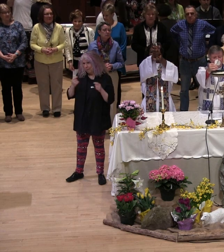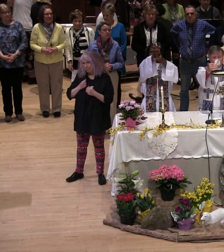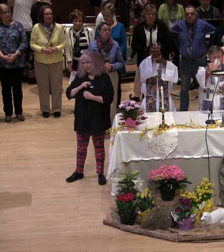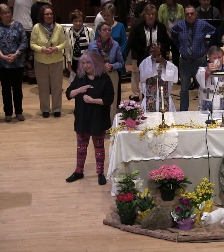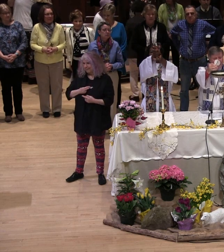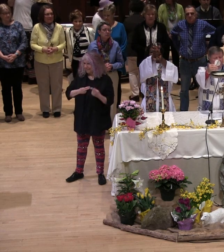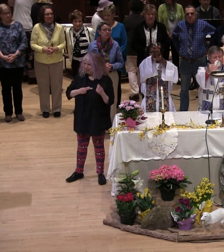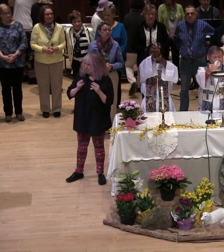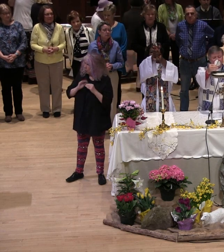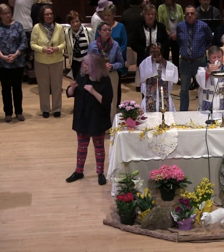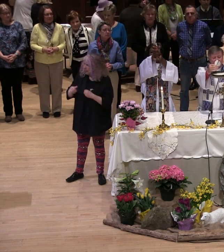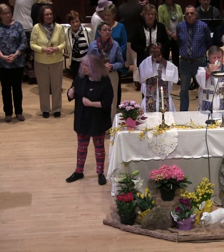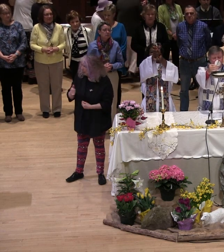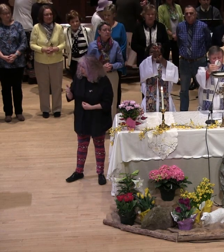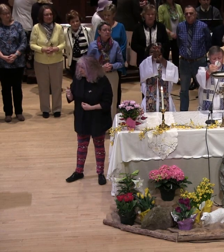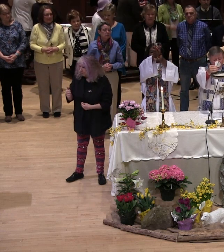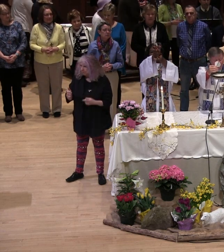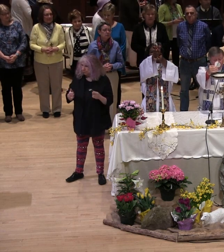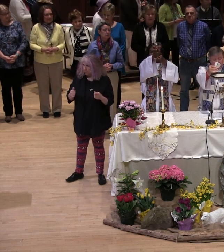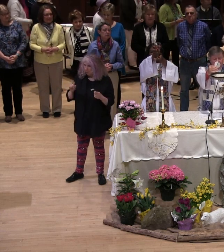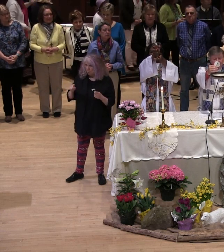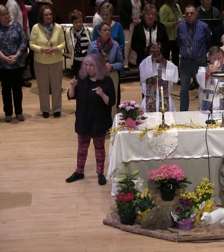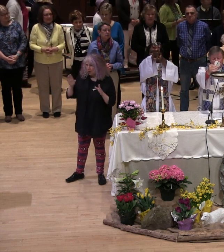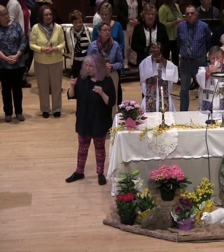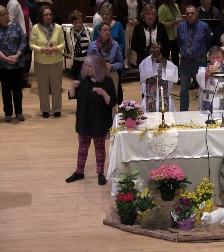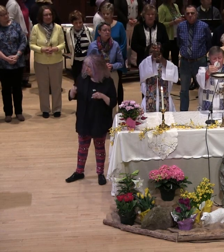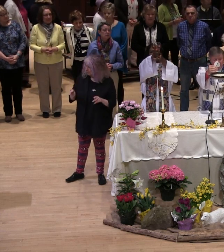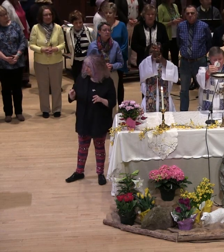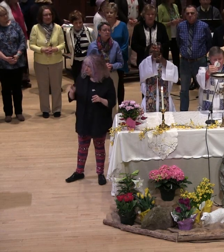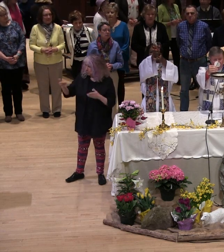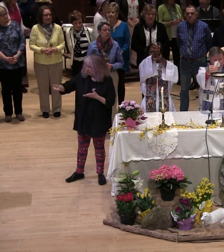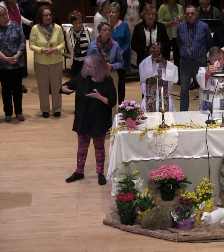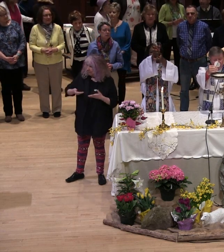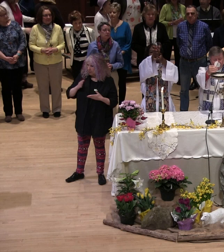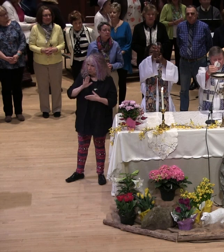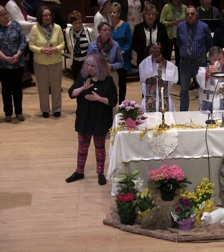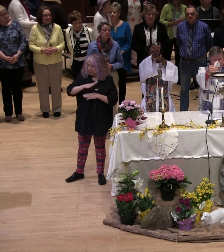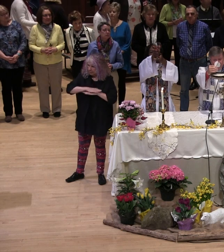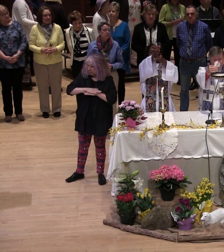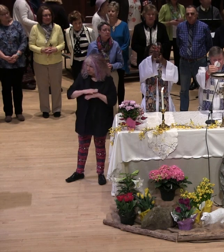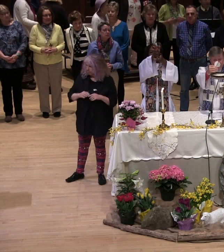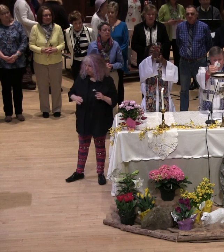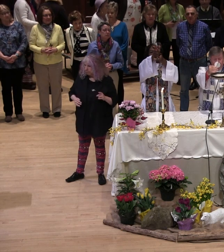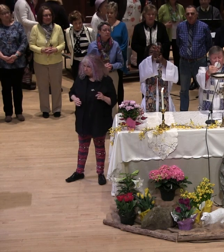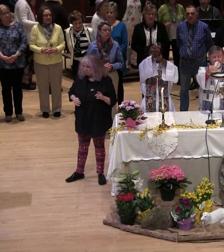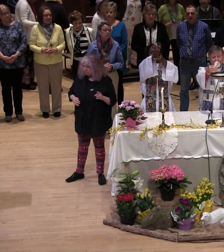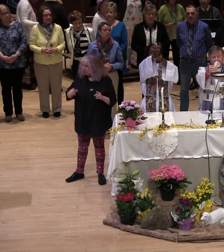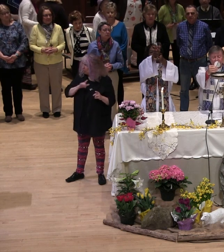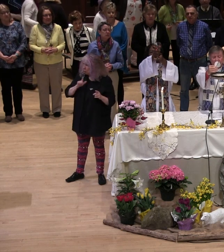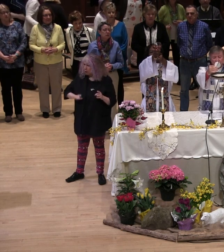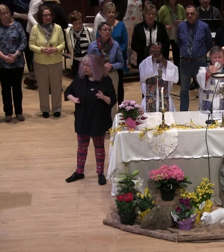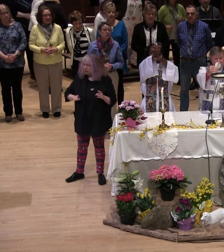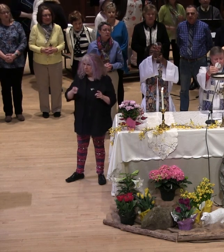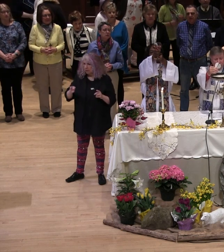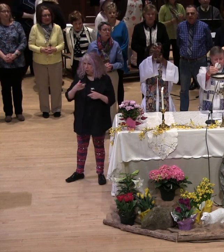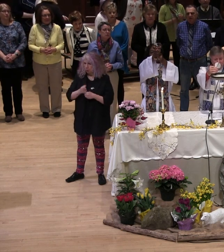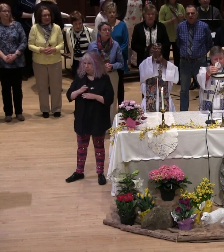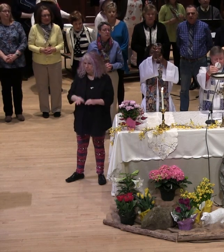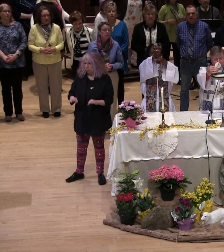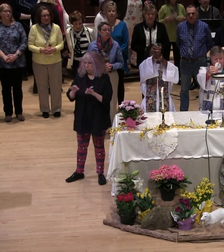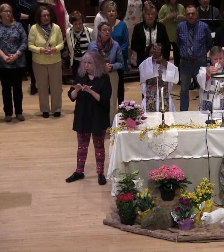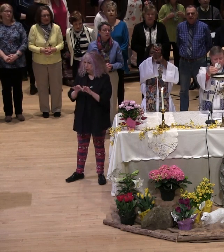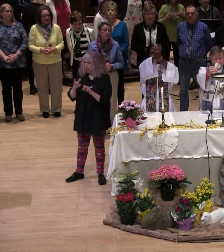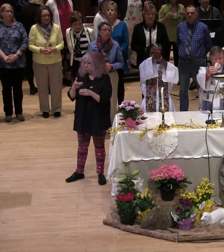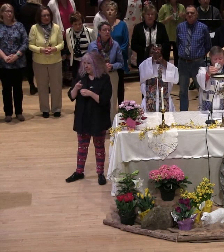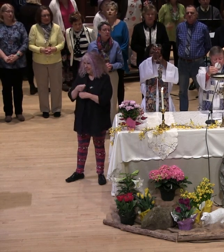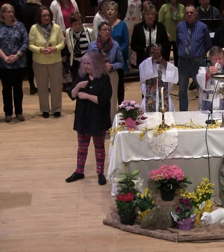us more than anybody else. What a great privilege it is to be invited to the table. Lord, you make me worthy